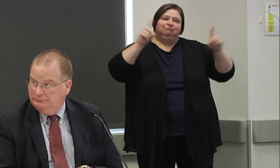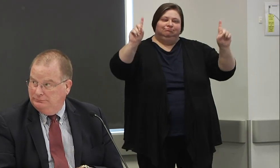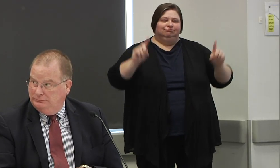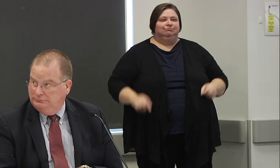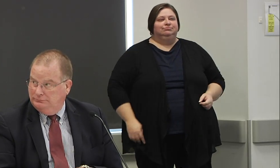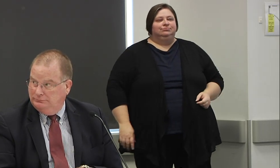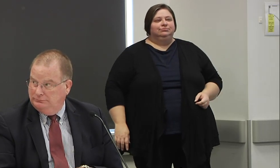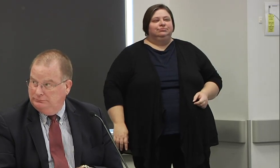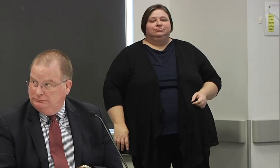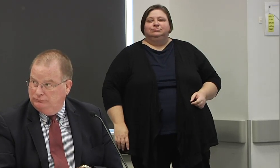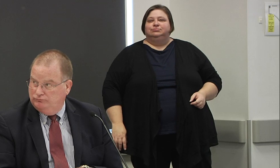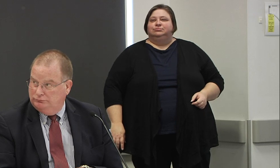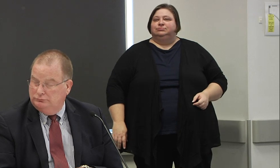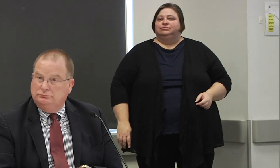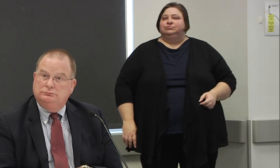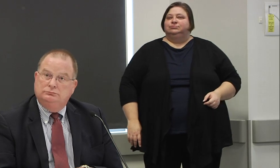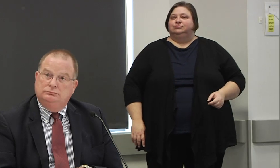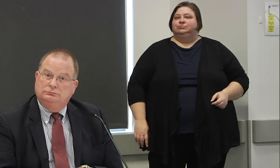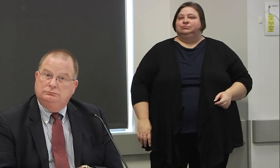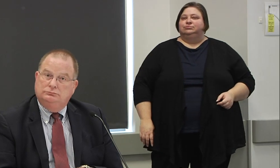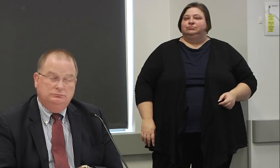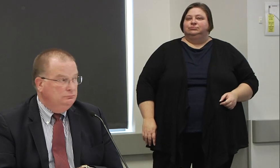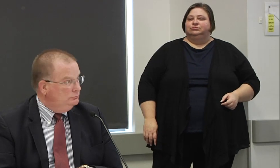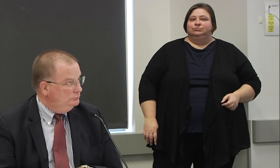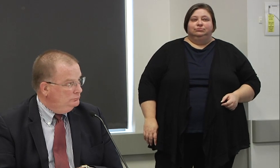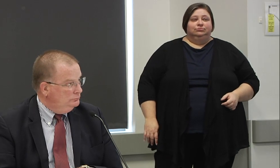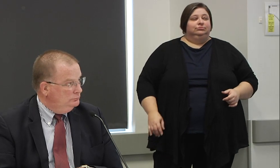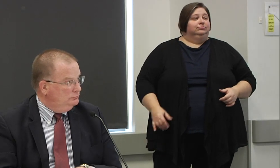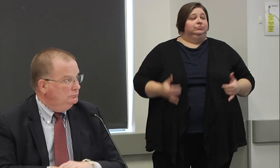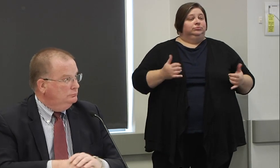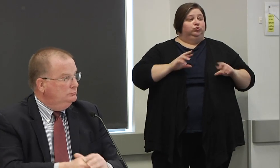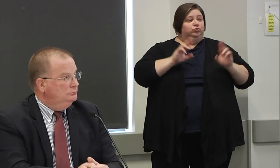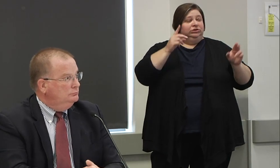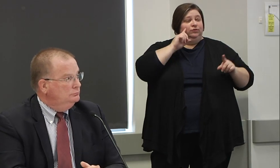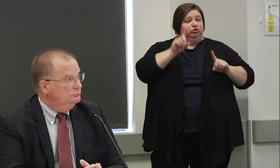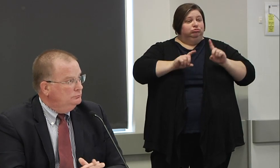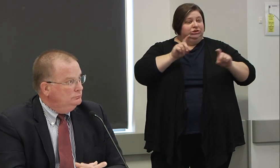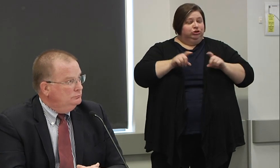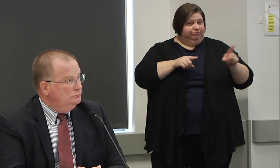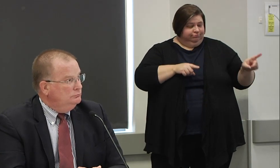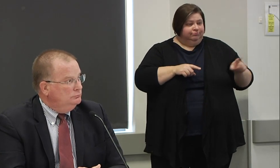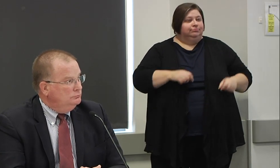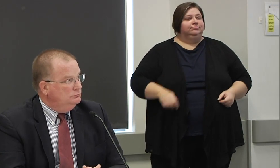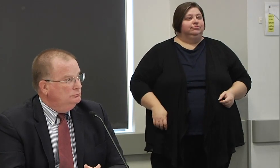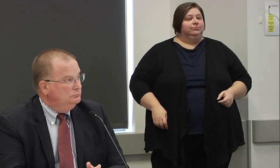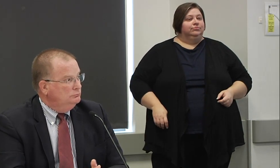ready for questions. Our first question will be from Lisa Balick from Hawaii. Go ahead, Lisa.